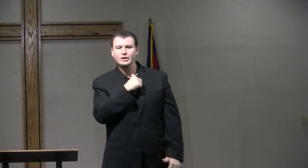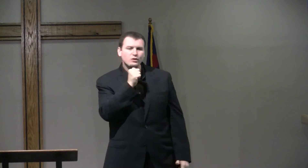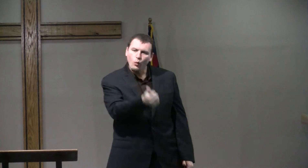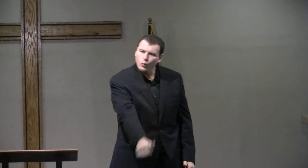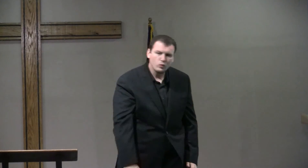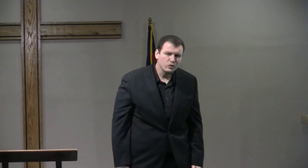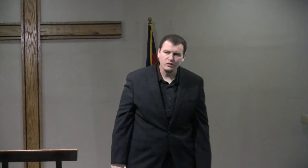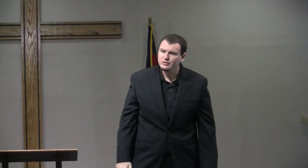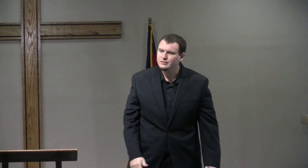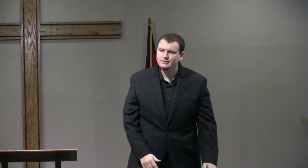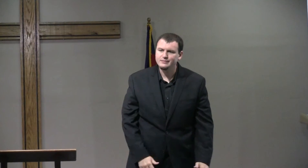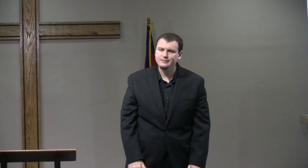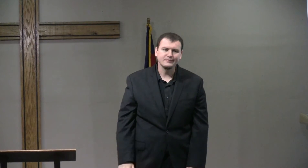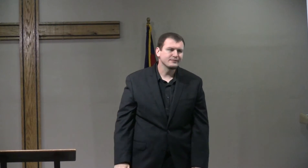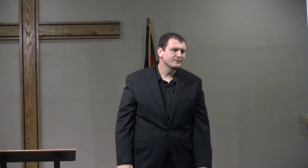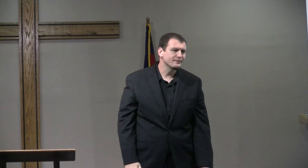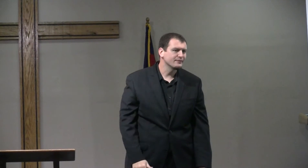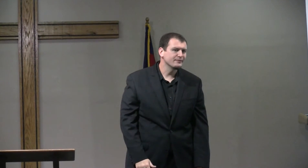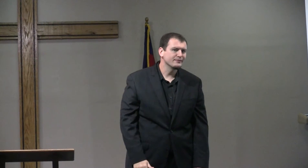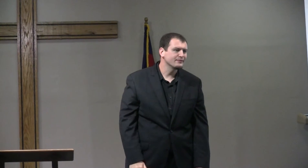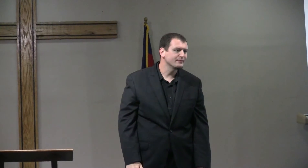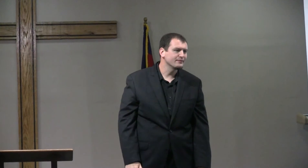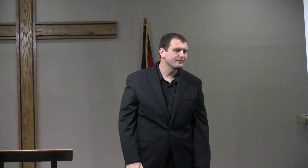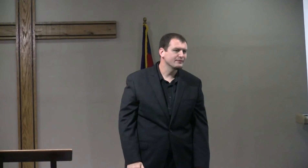We are not at God's level.